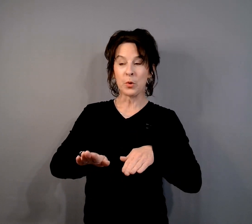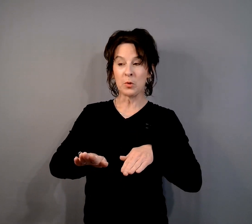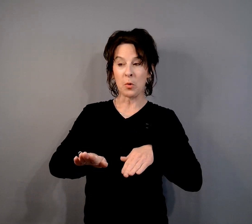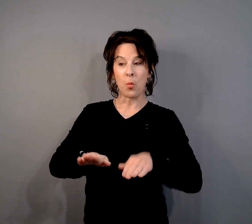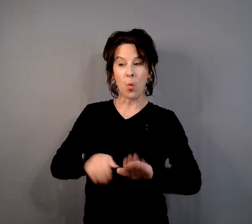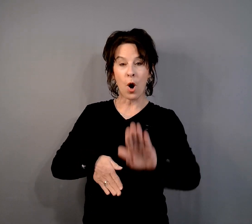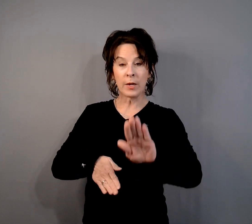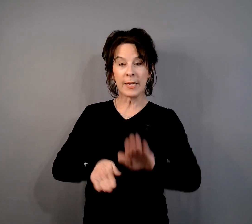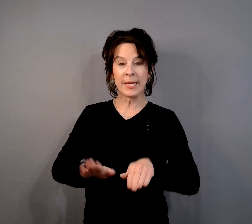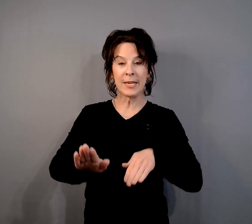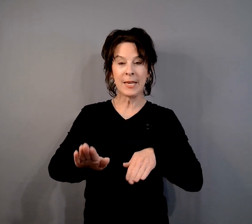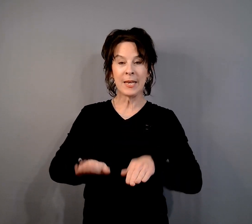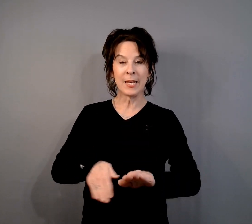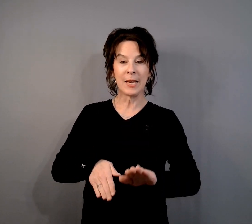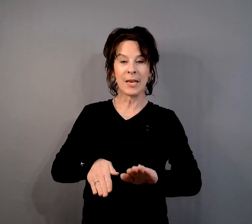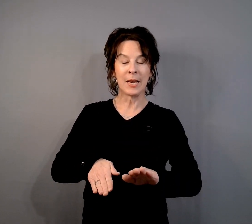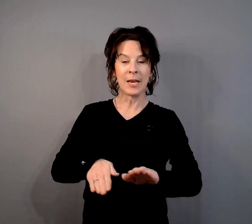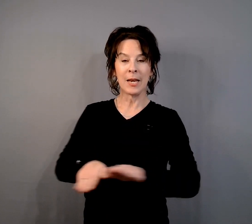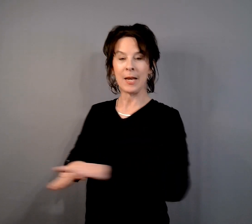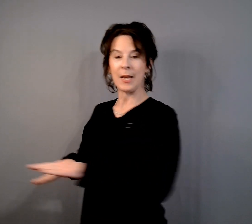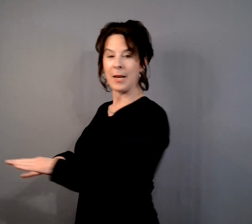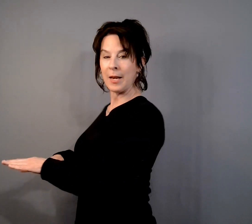going to go walking,